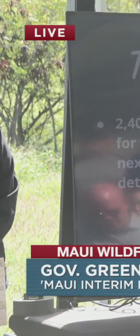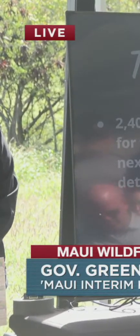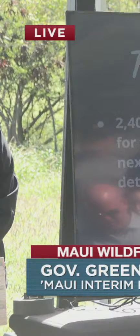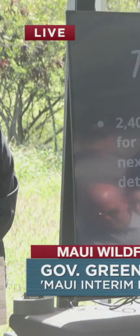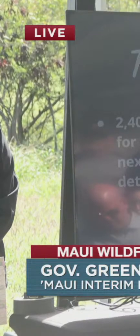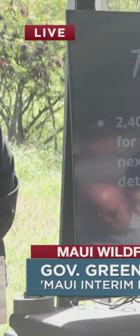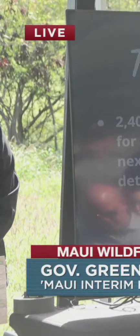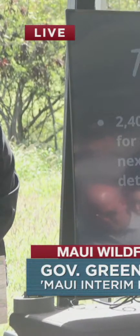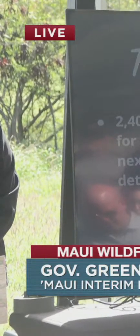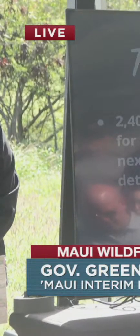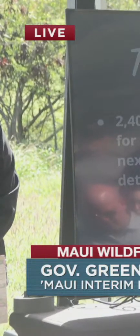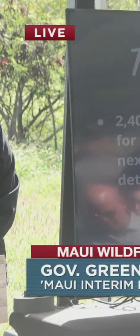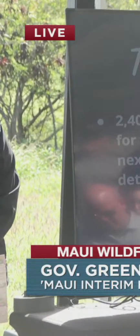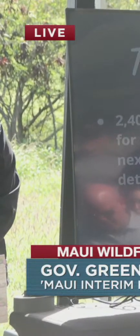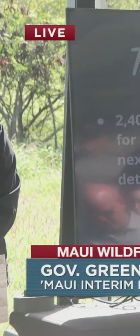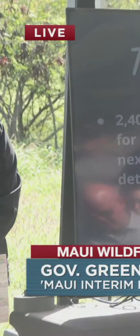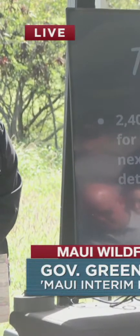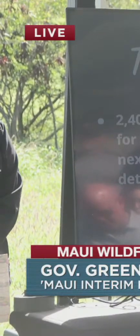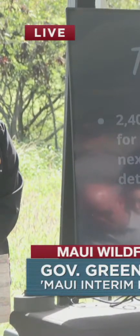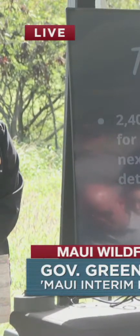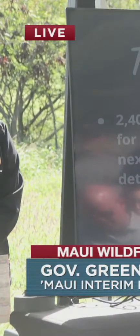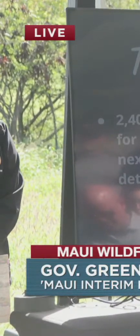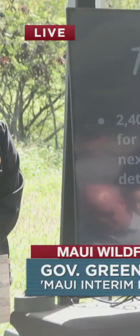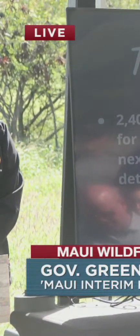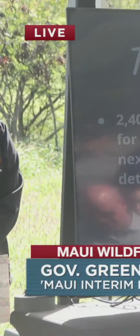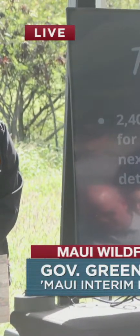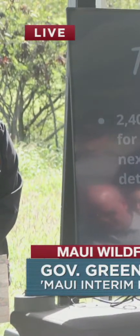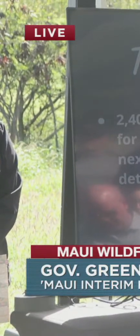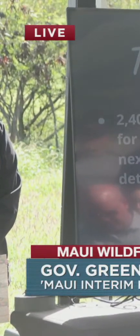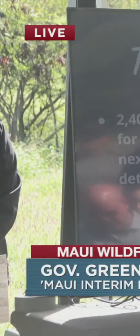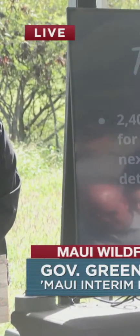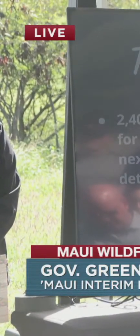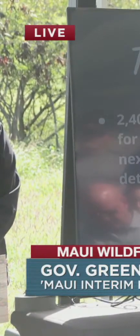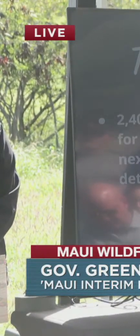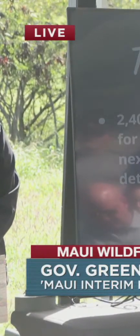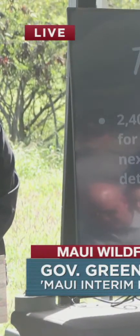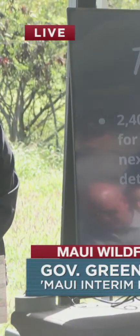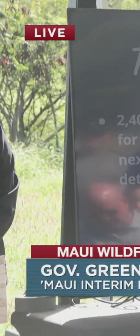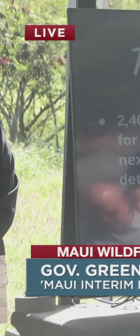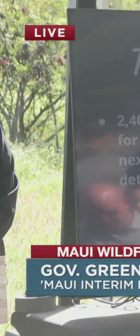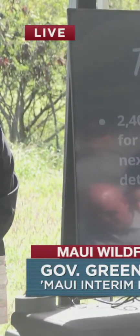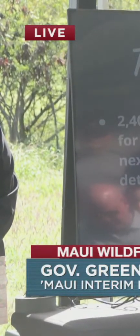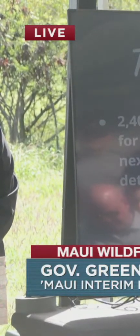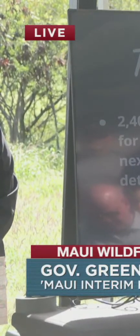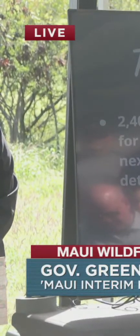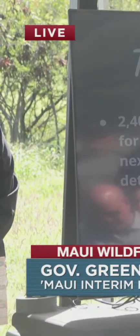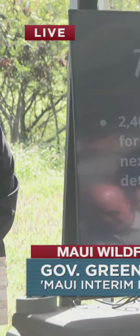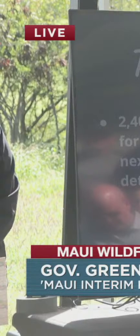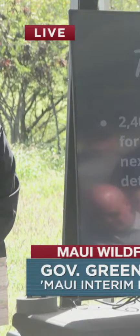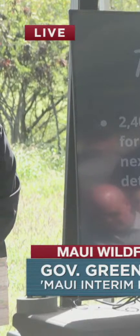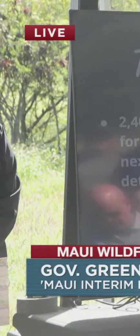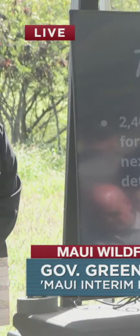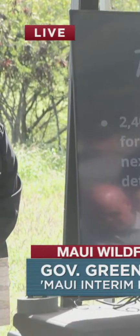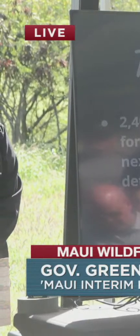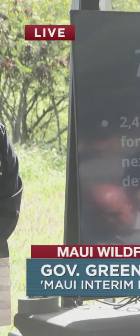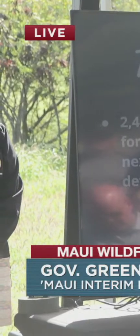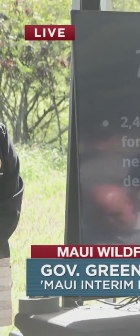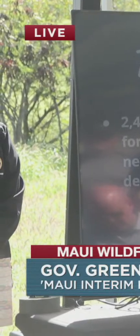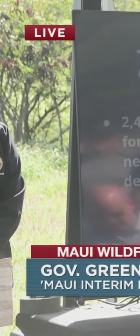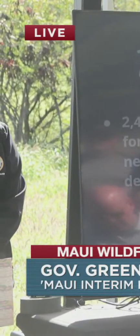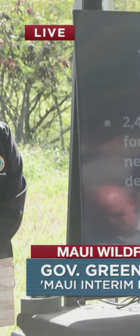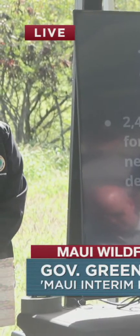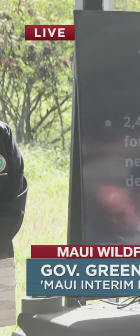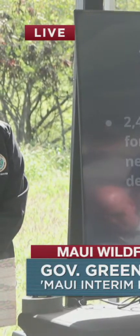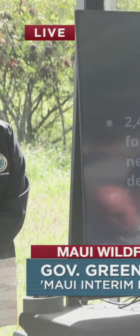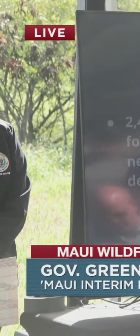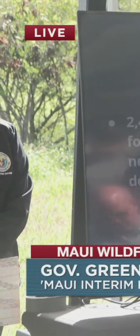remain gracious partners. We will still have some hotel relationships, but we have to carry forward our lives. And so the key contributors you're seeing in this